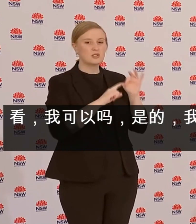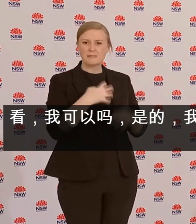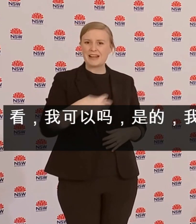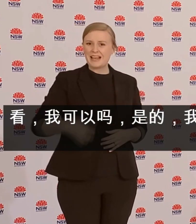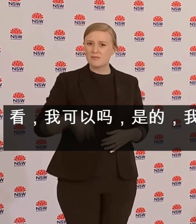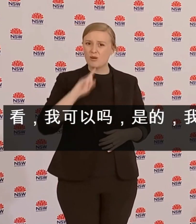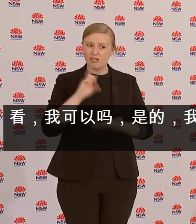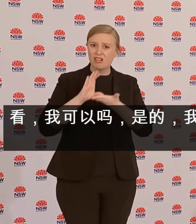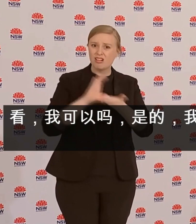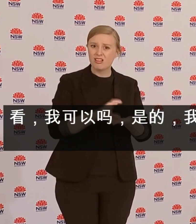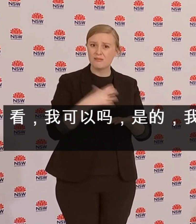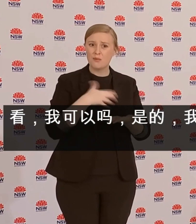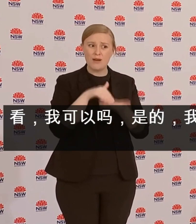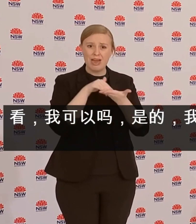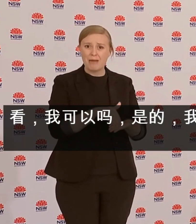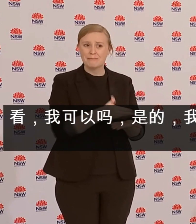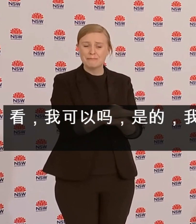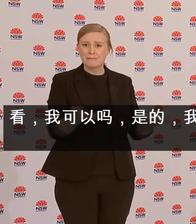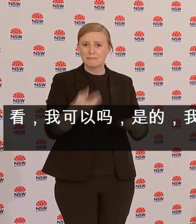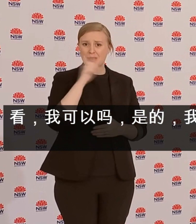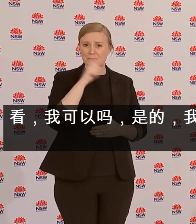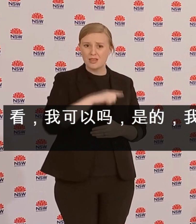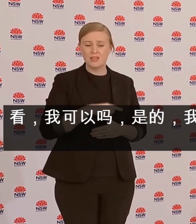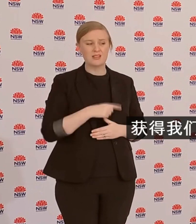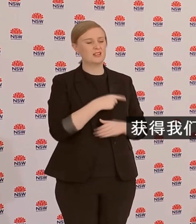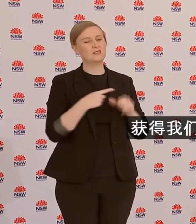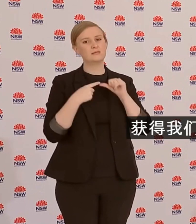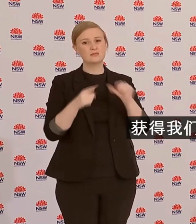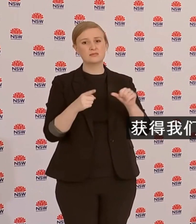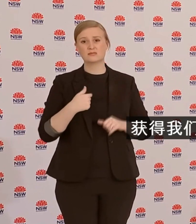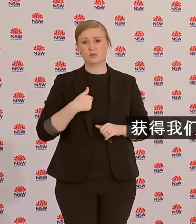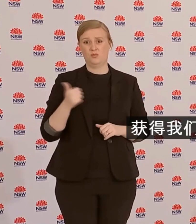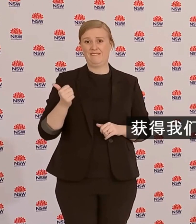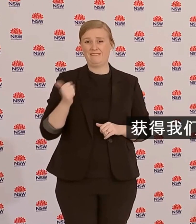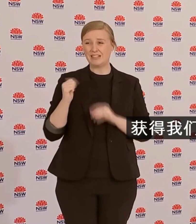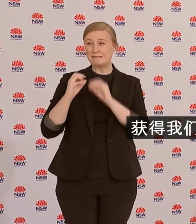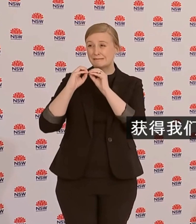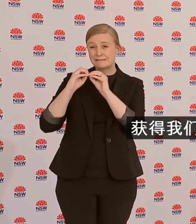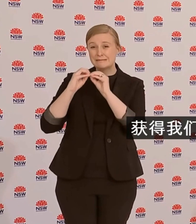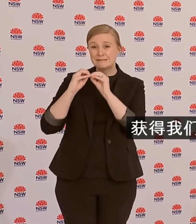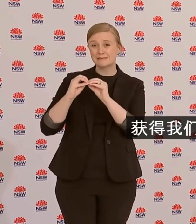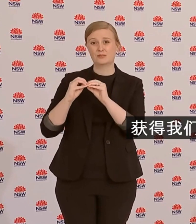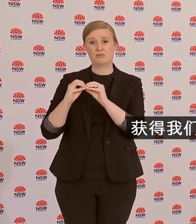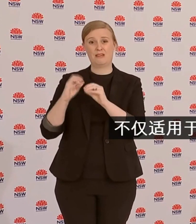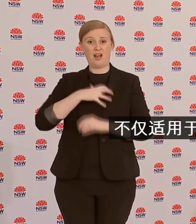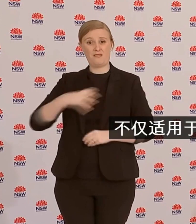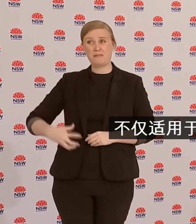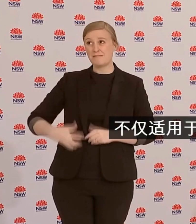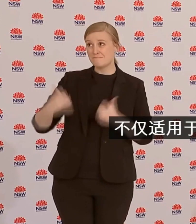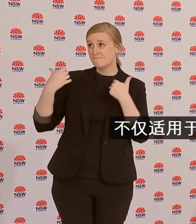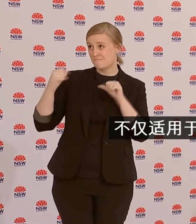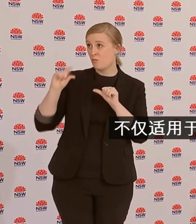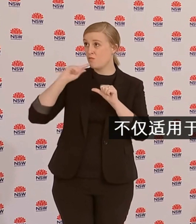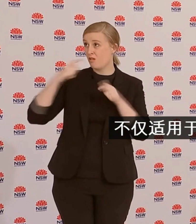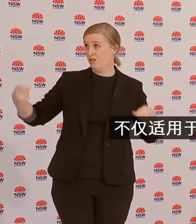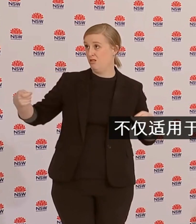Can I stress and make this point that we fought really hard to get the financial support that we have available, and